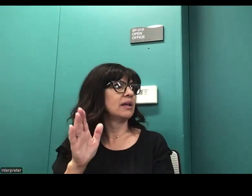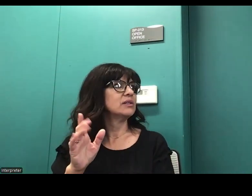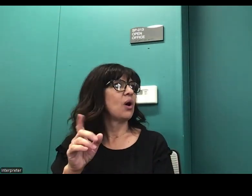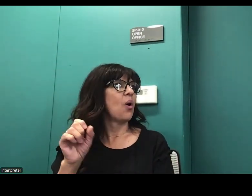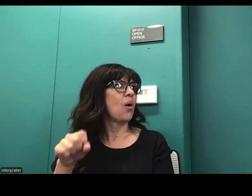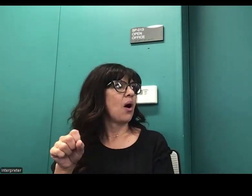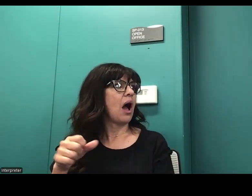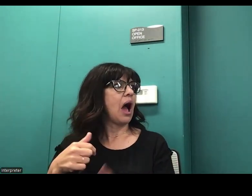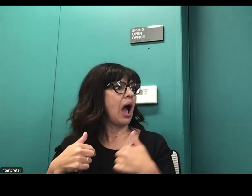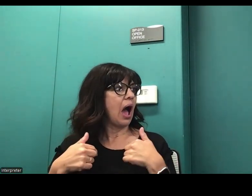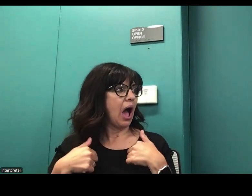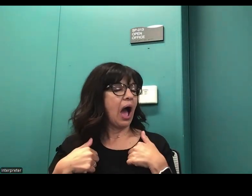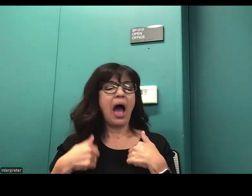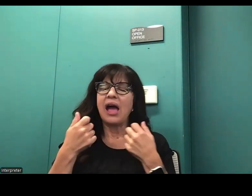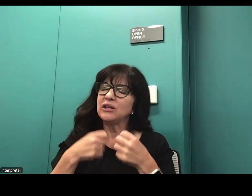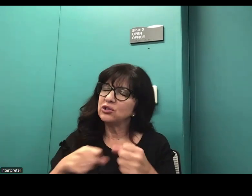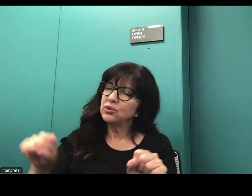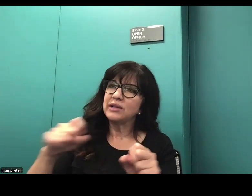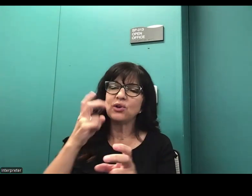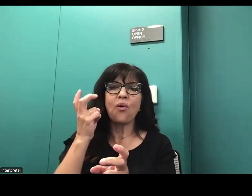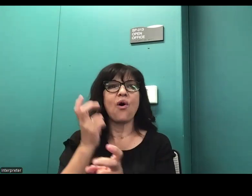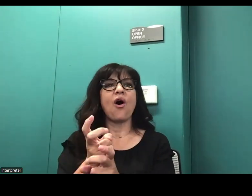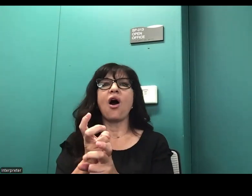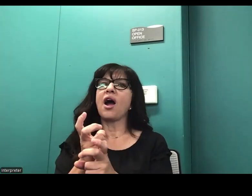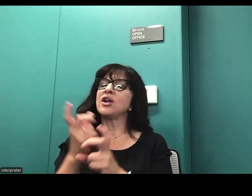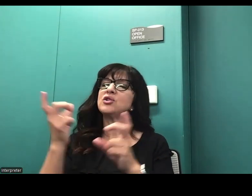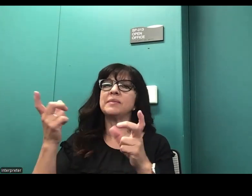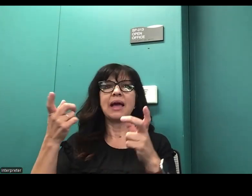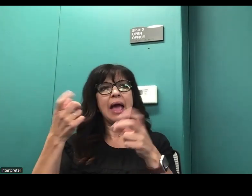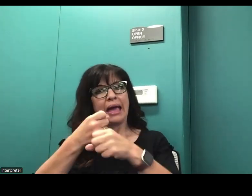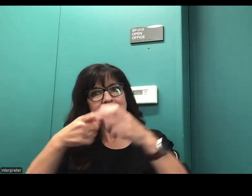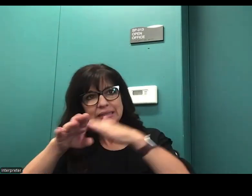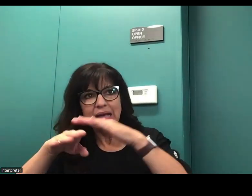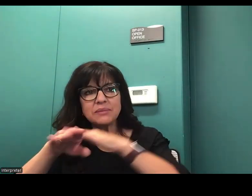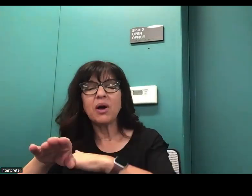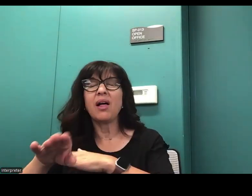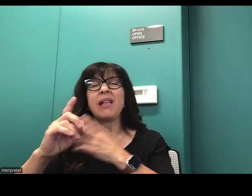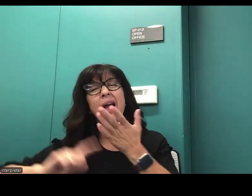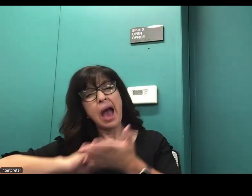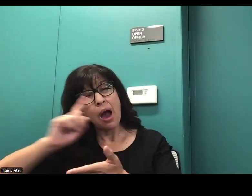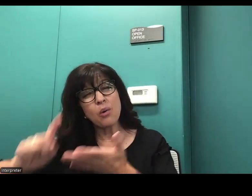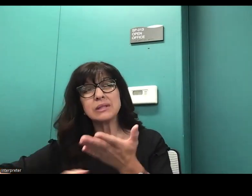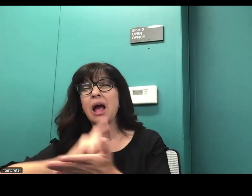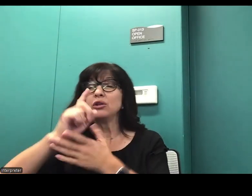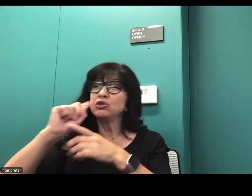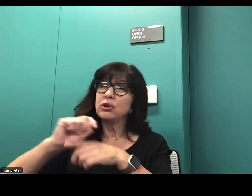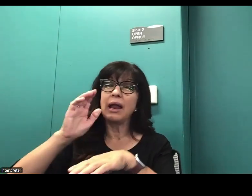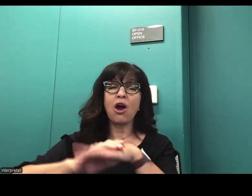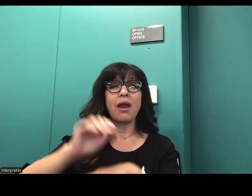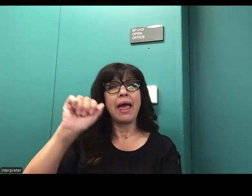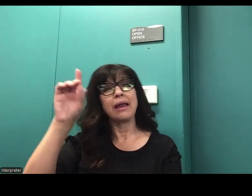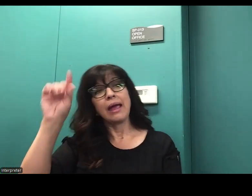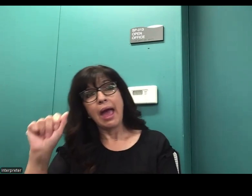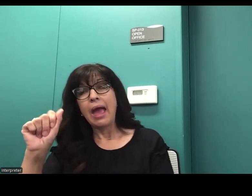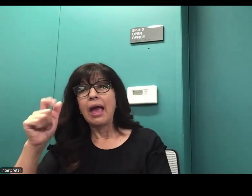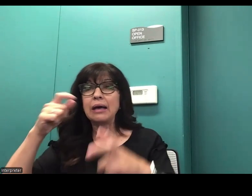yeah, I tried so hard to make this as accessible as possible. I have taken hours and hours of training on ADA accessibility,